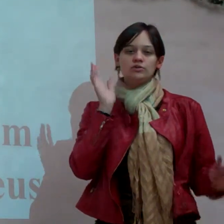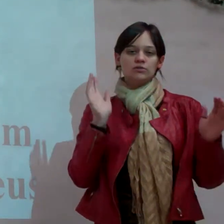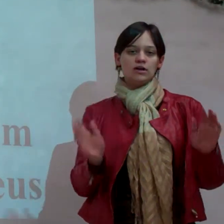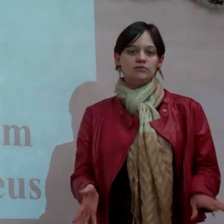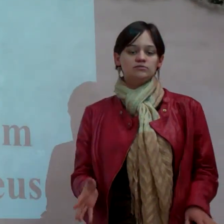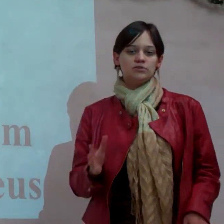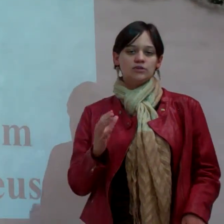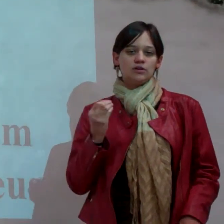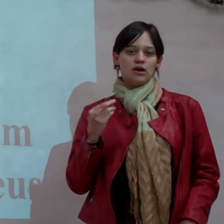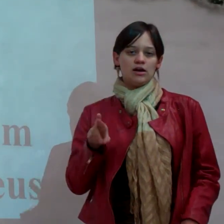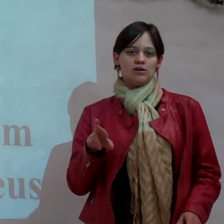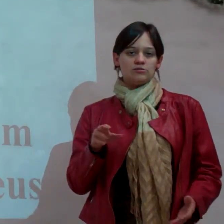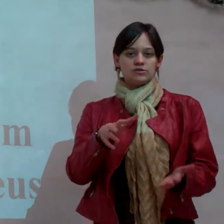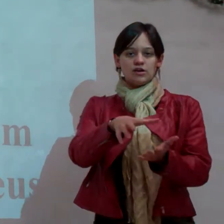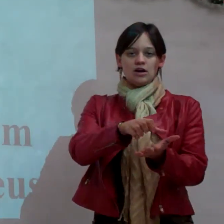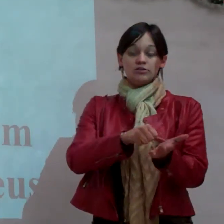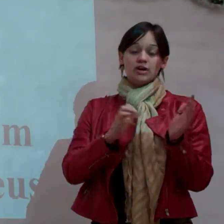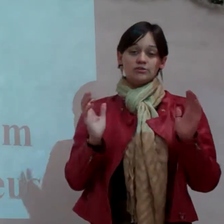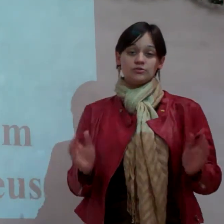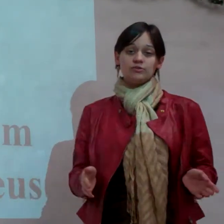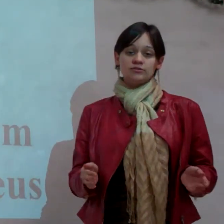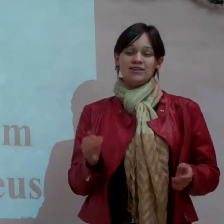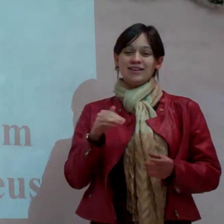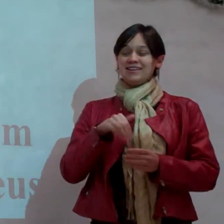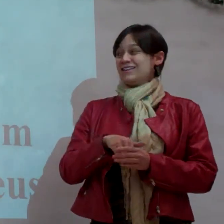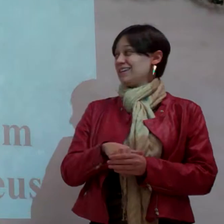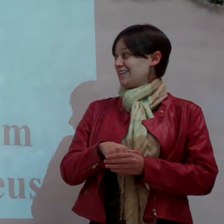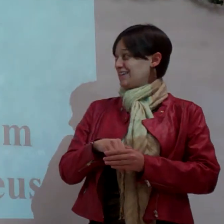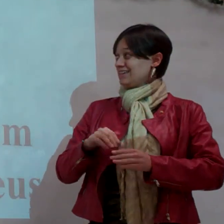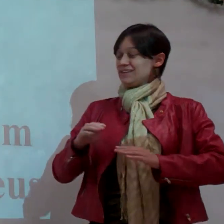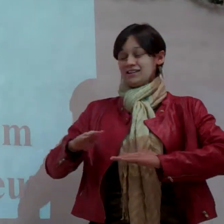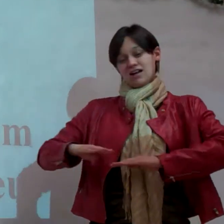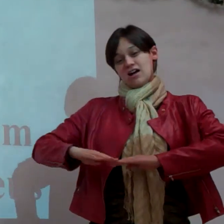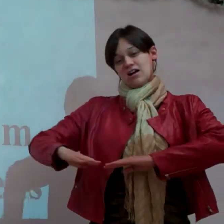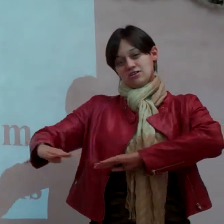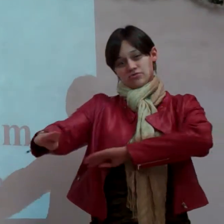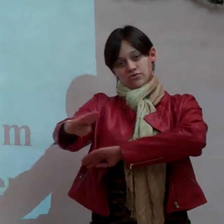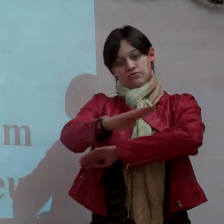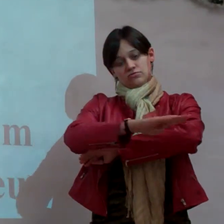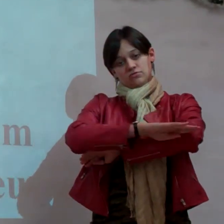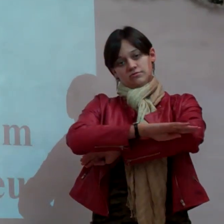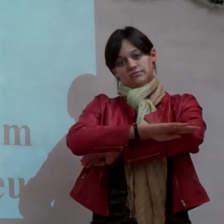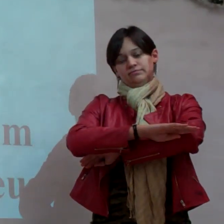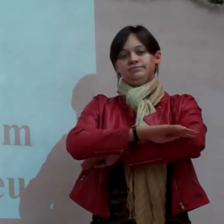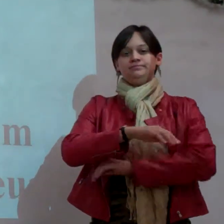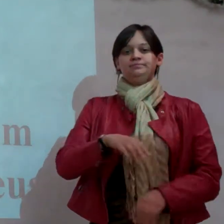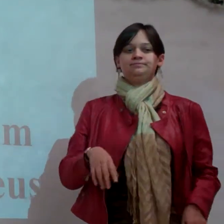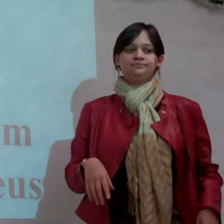Agricola aut arator in agro